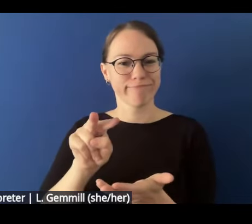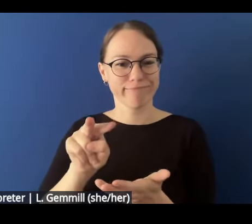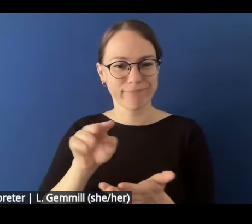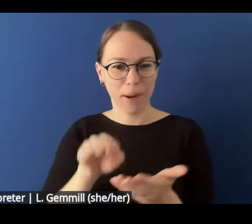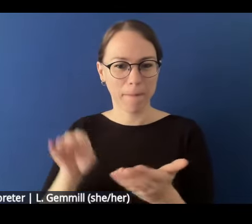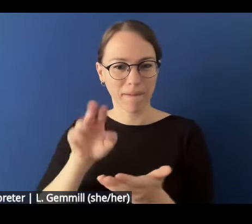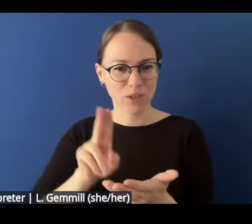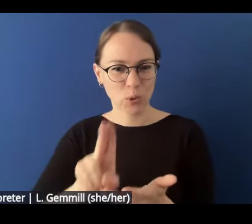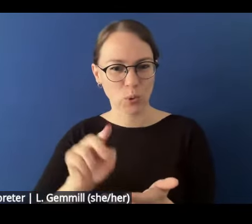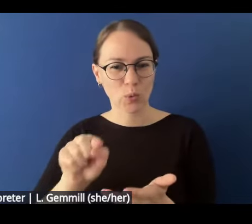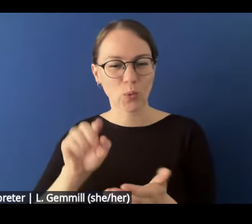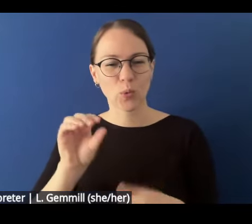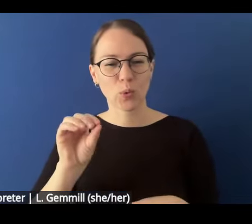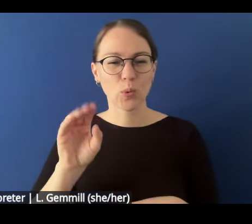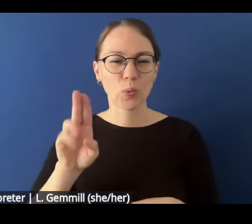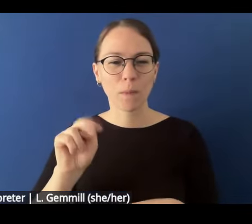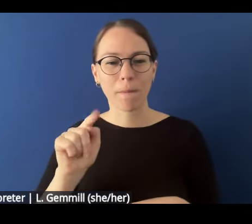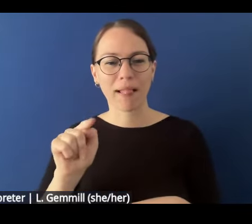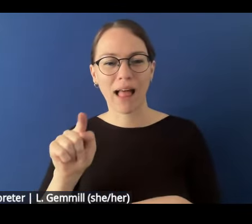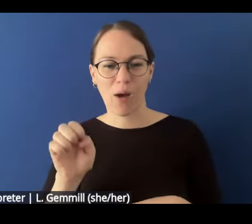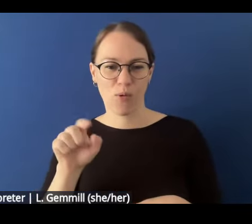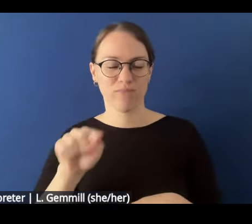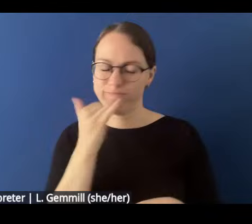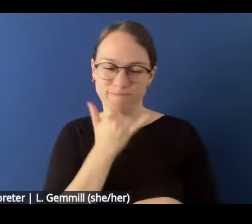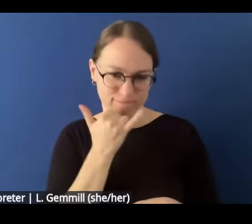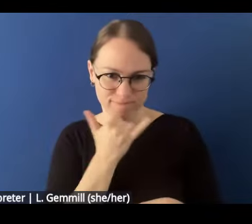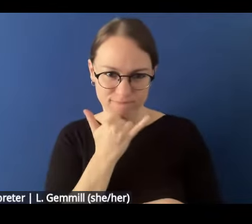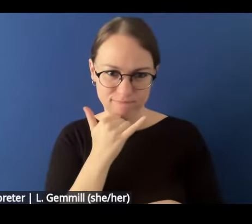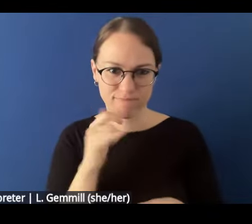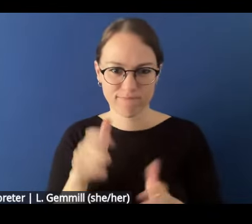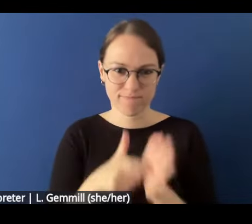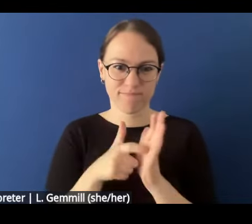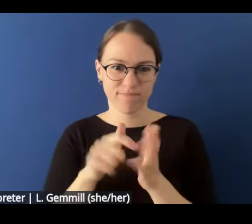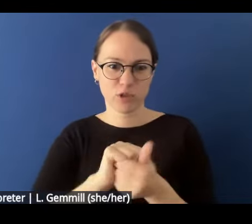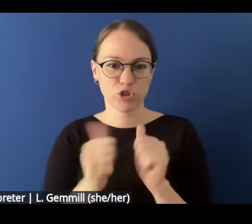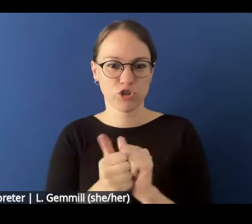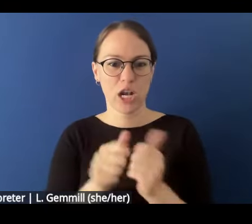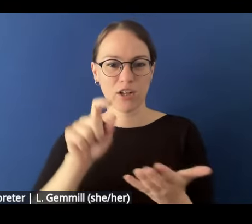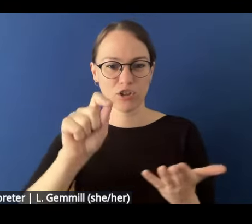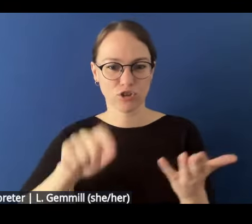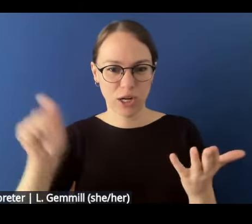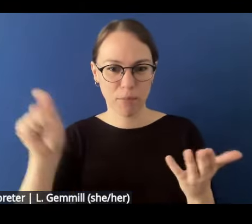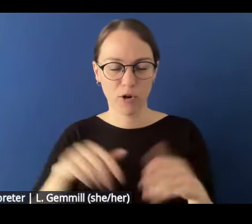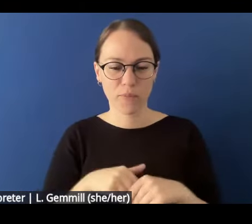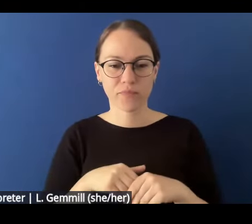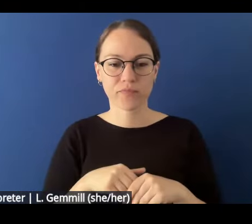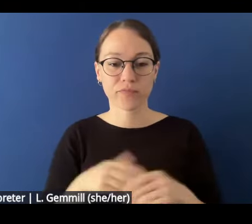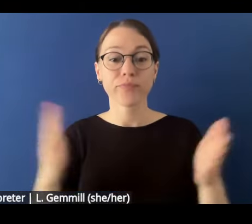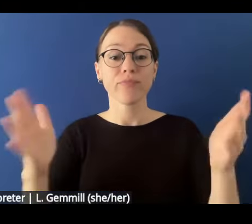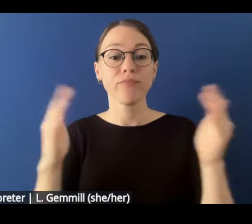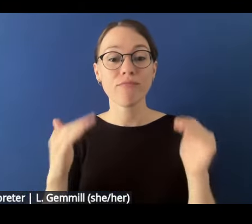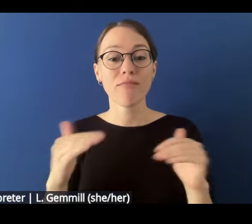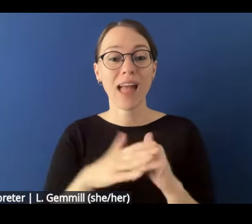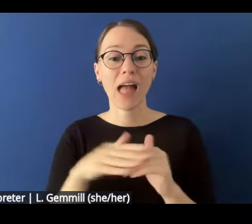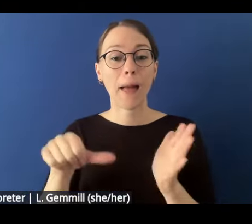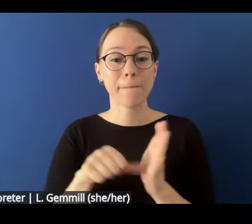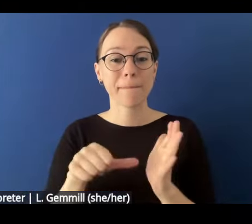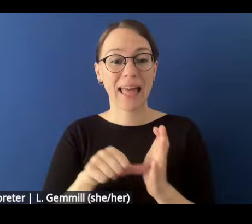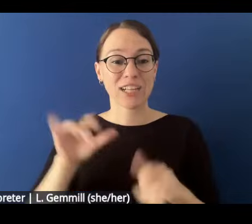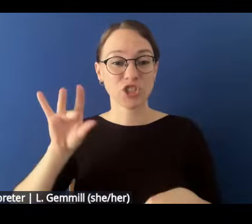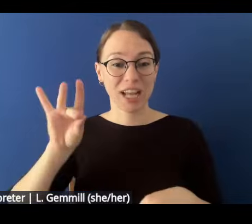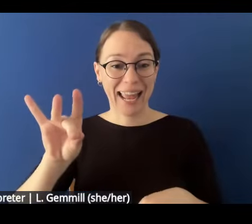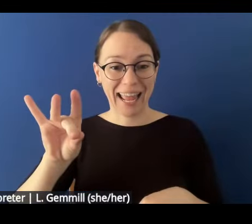the board to change that before you approve. And then on page 8, section D,